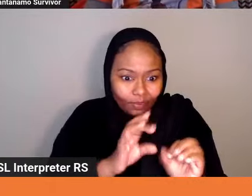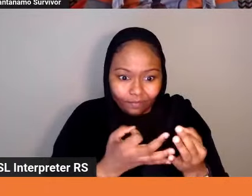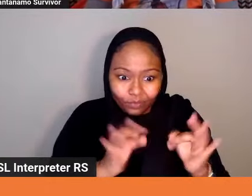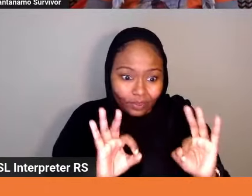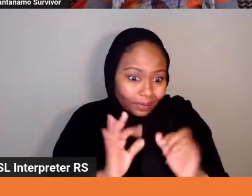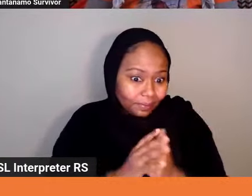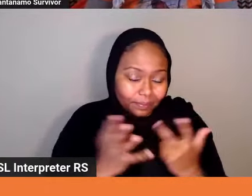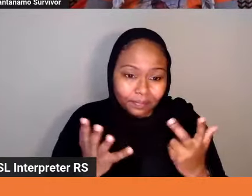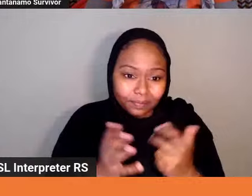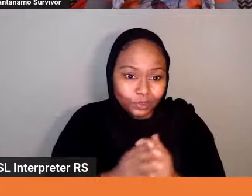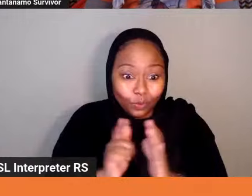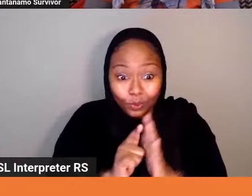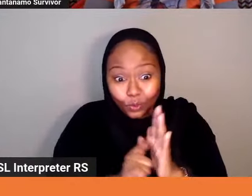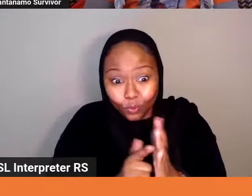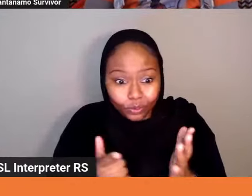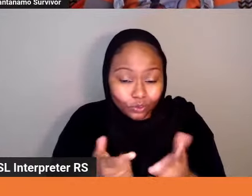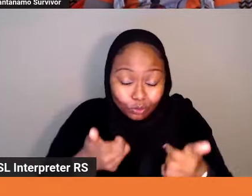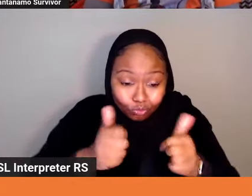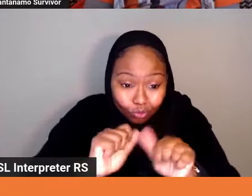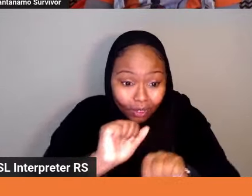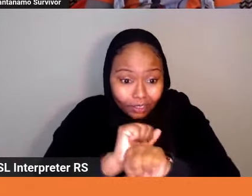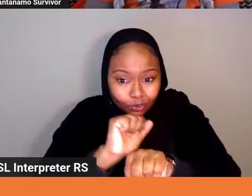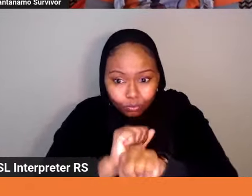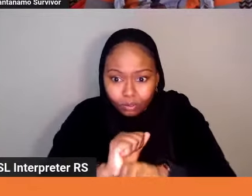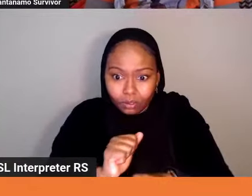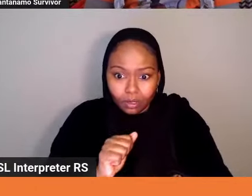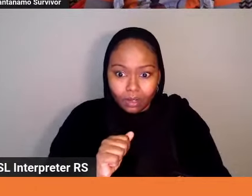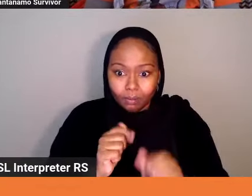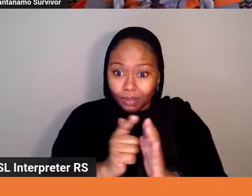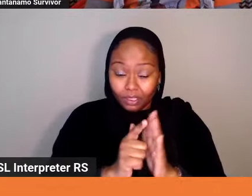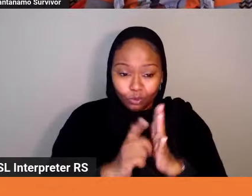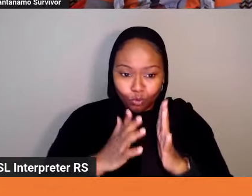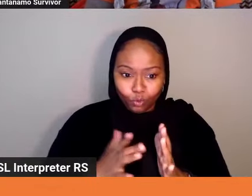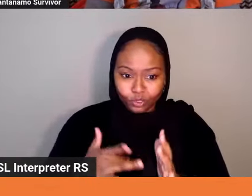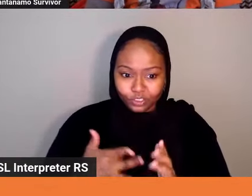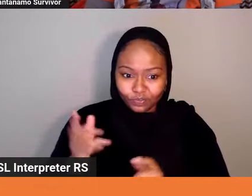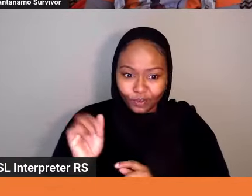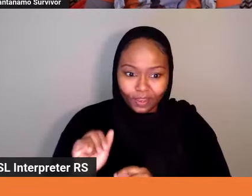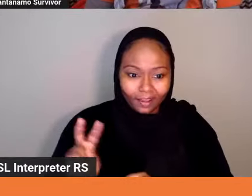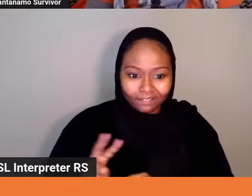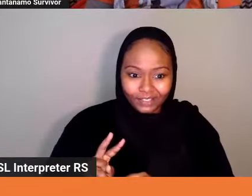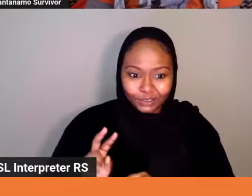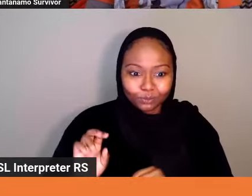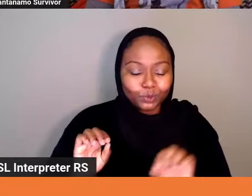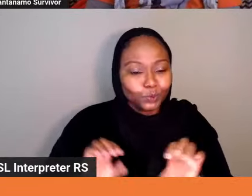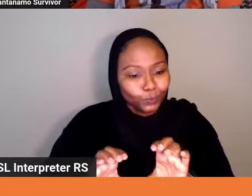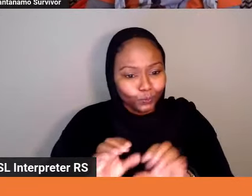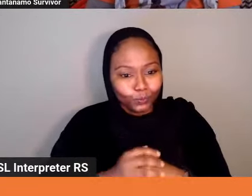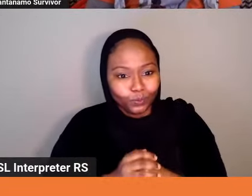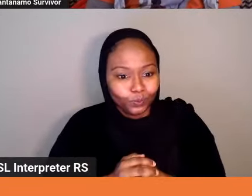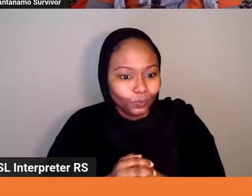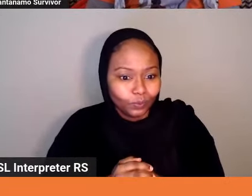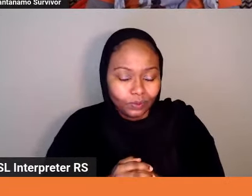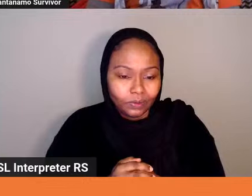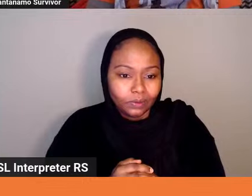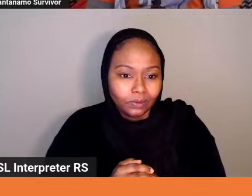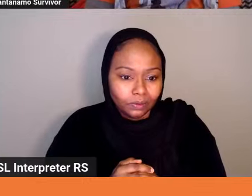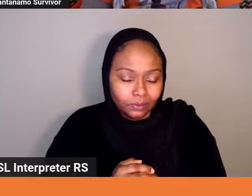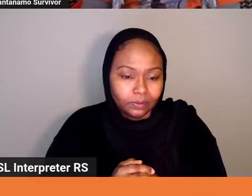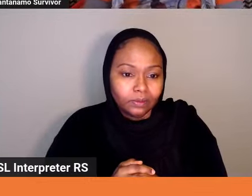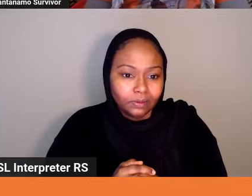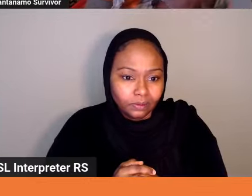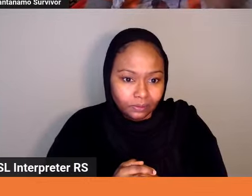So the lawyers themselves found themselves also victims of the misuse and abuse of